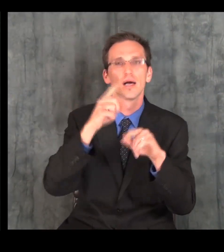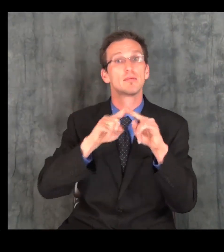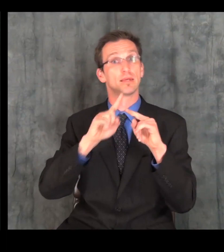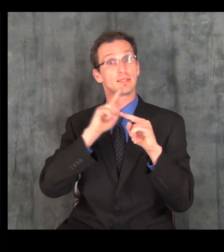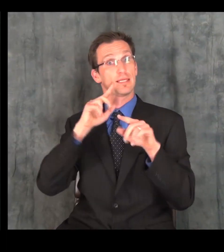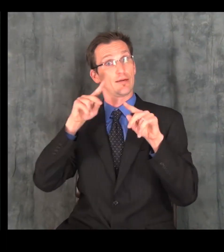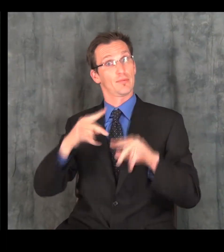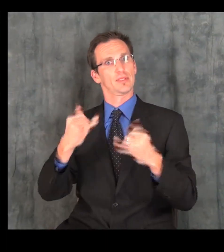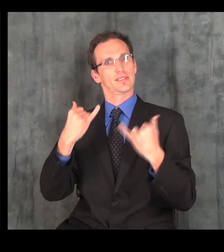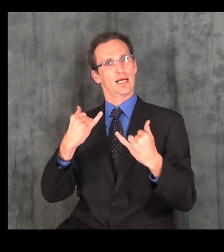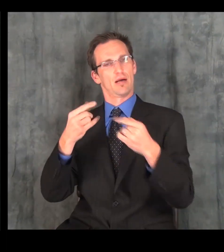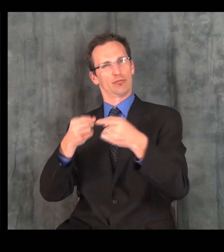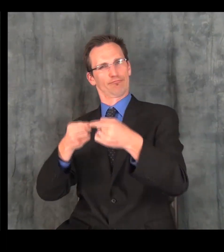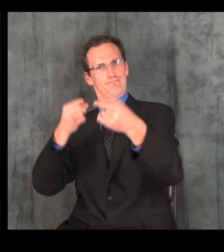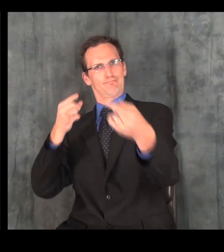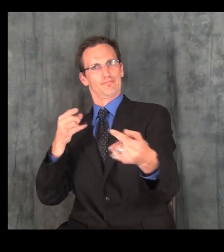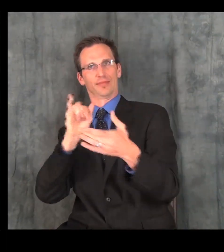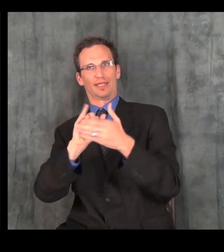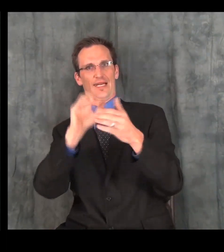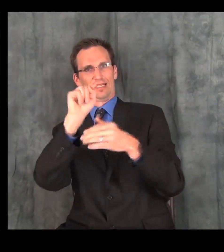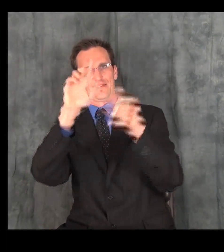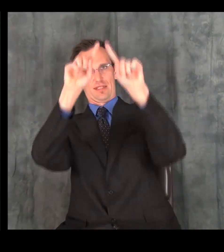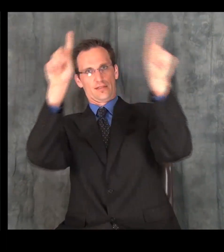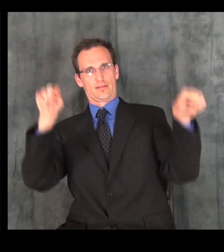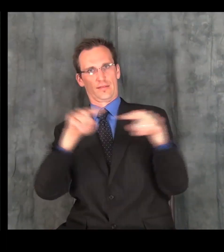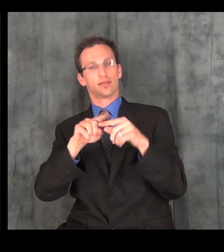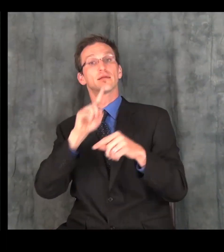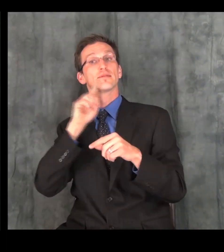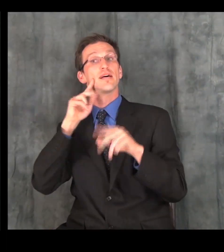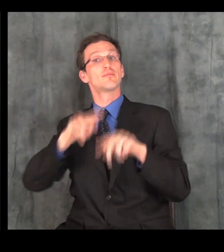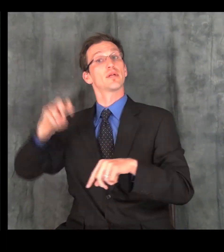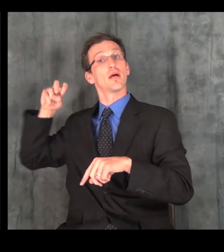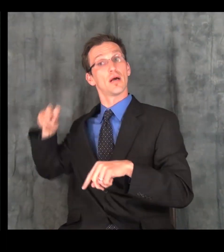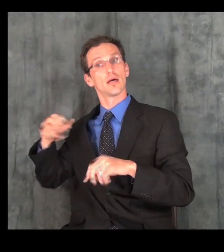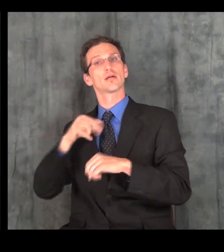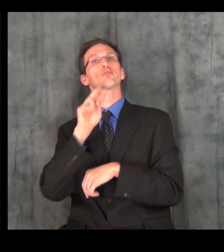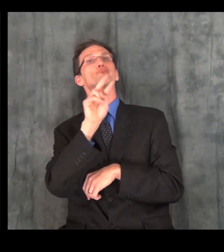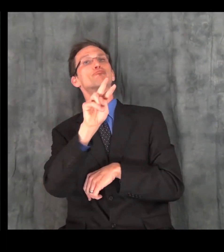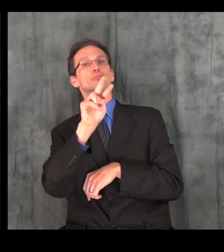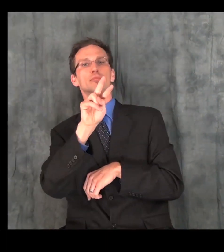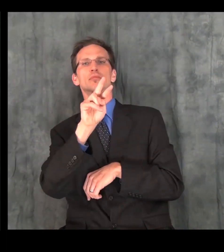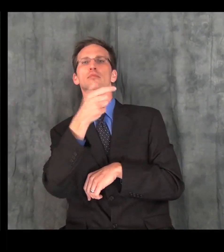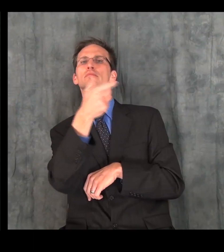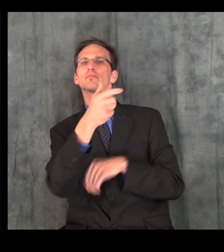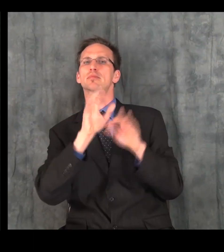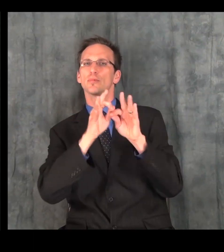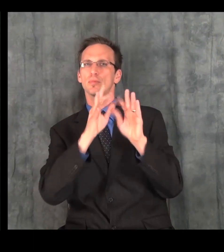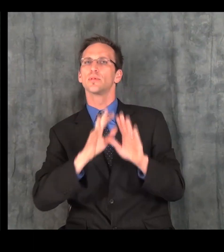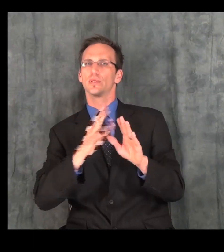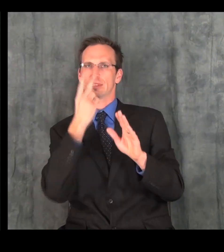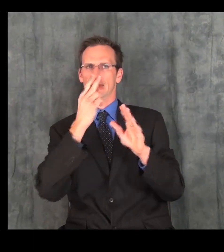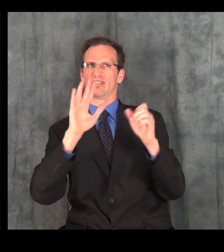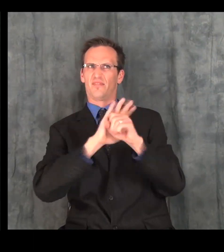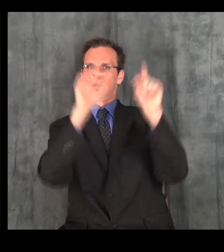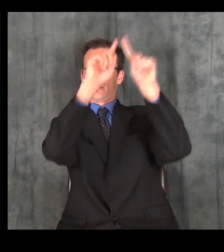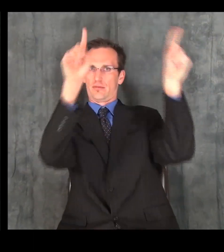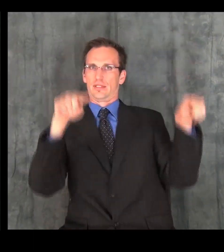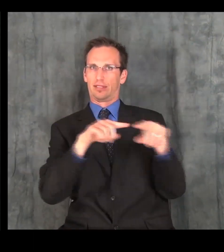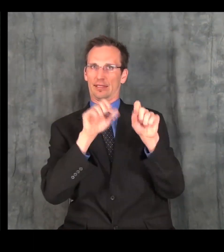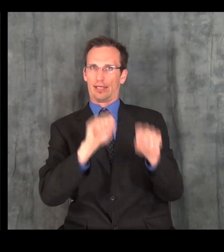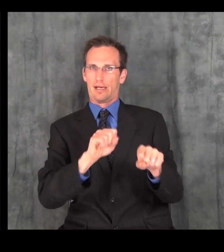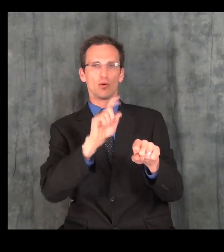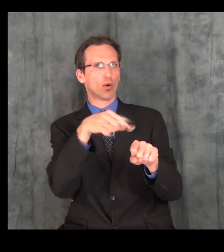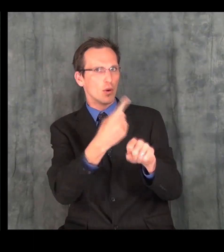positioned directly opposite the plasma screen, so he could actually see the interpreter on the full screen, just